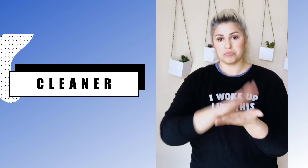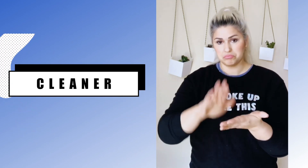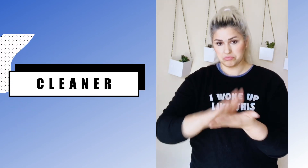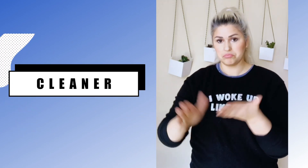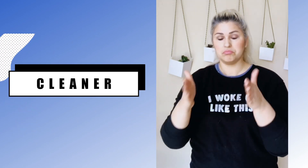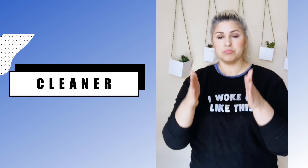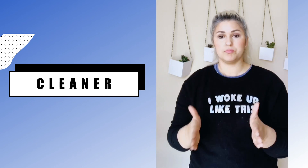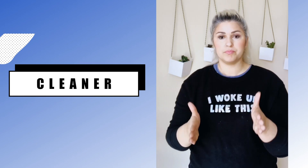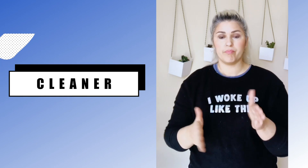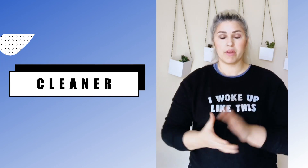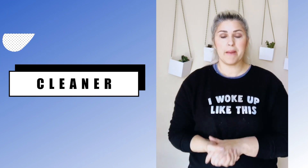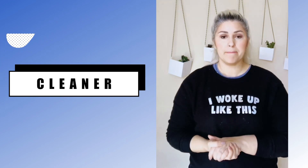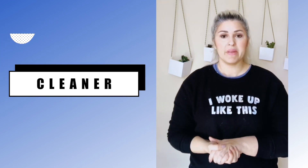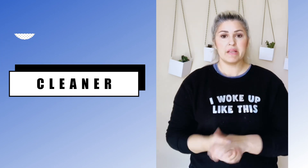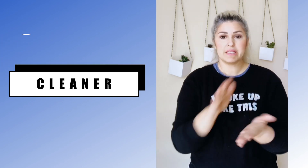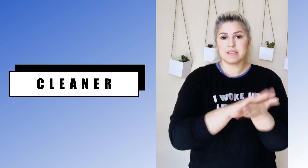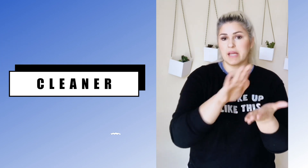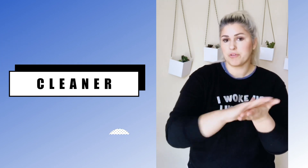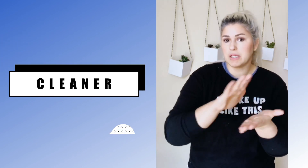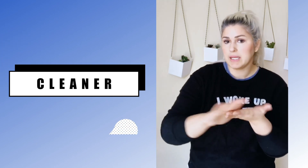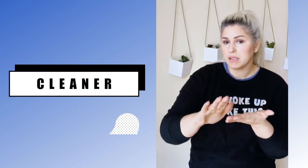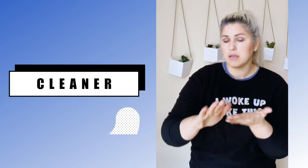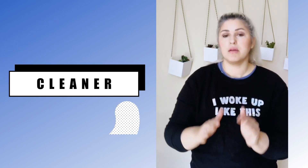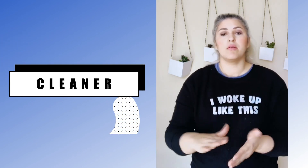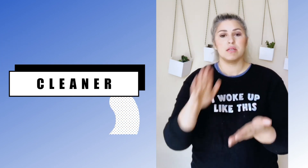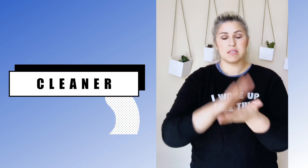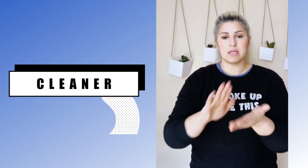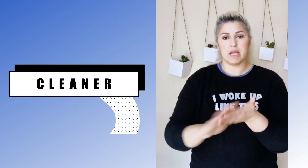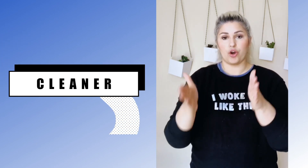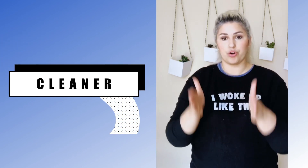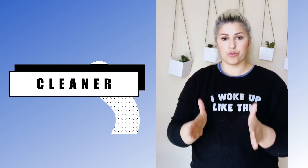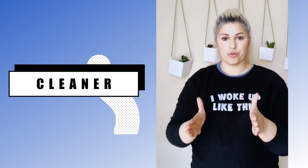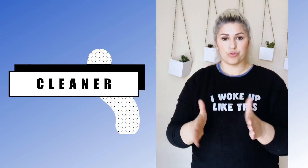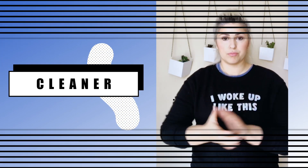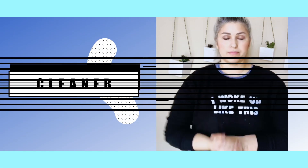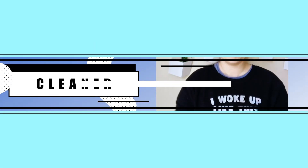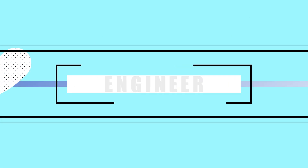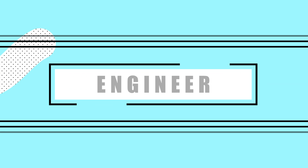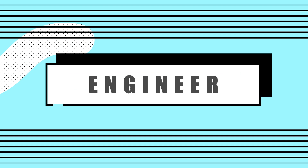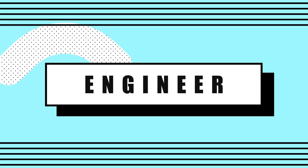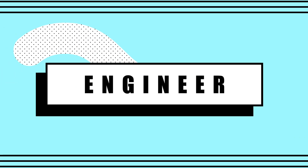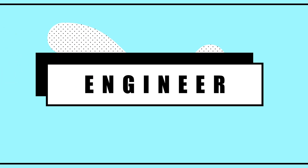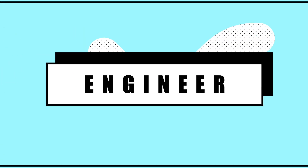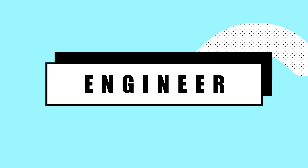Cleaner. Okay? This is a sign for clean. This is cleaner.